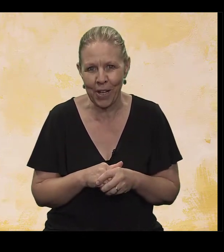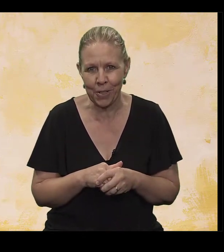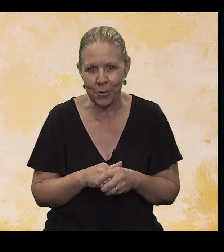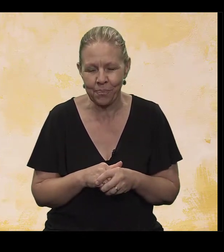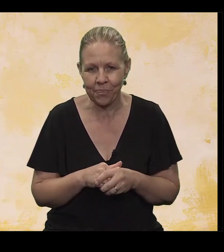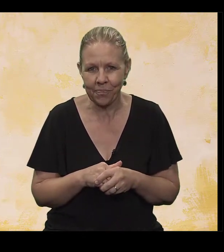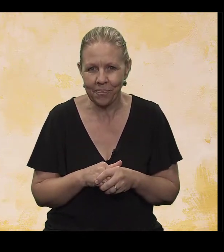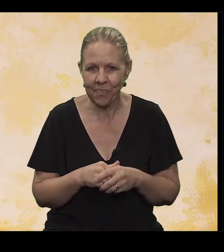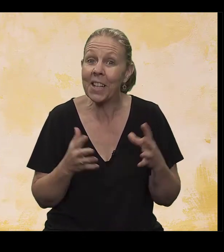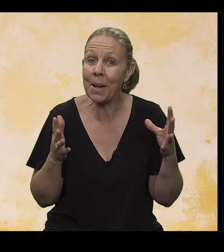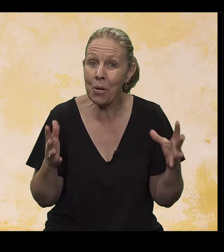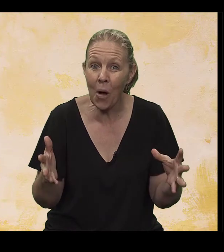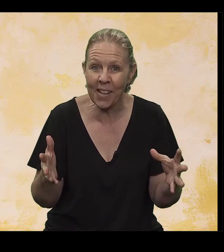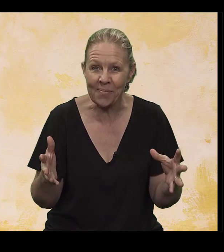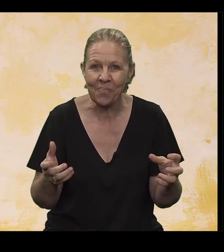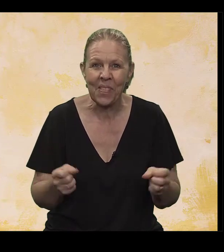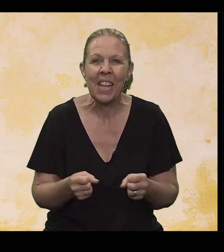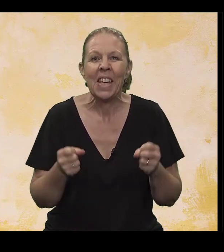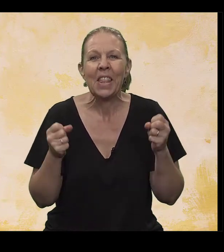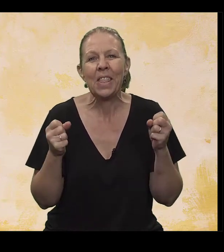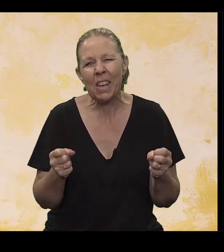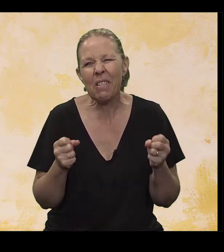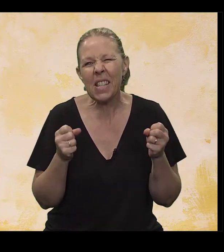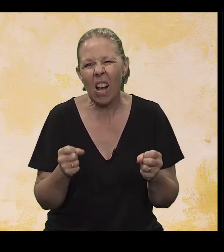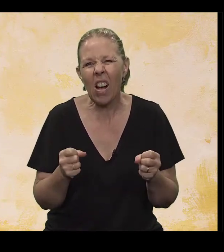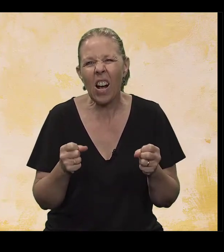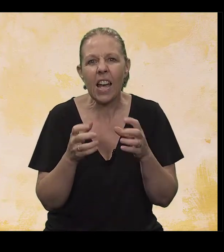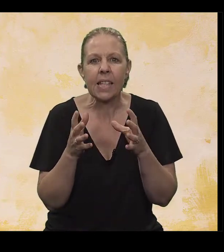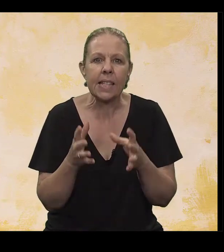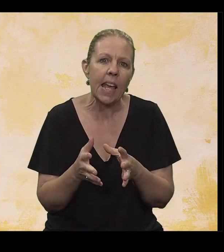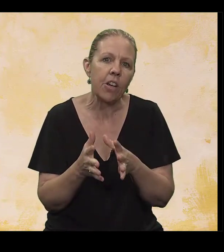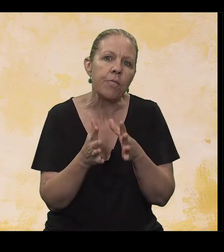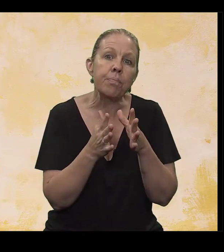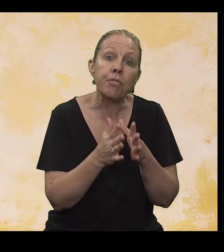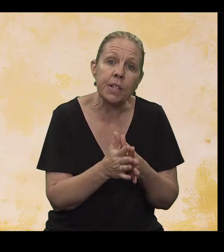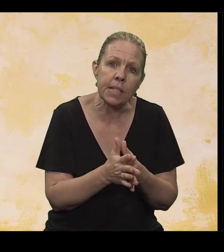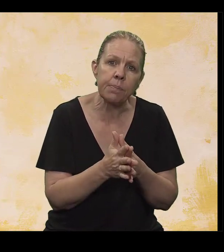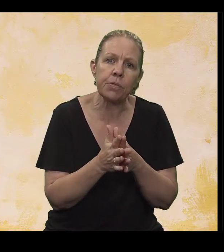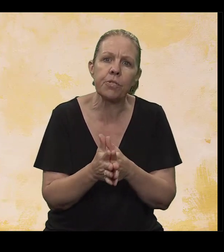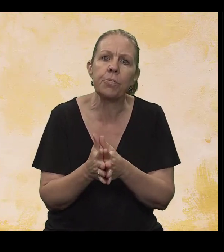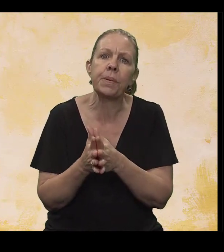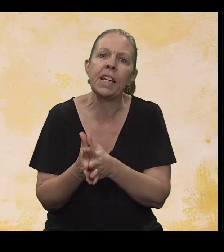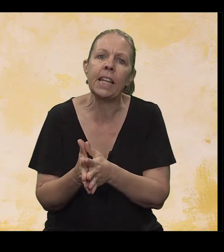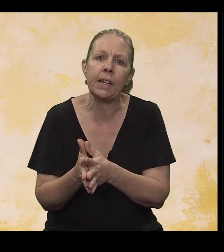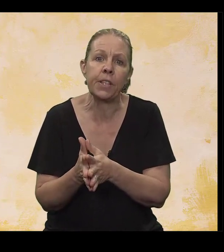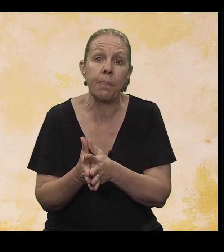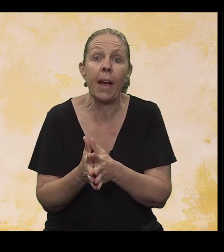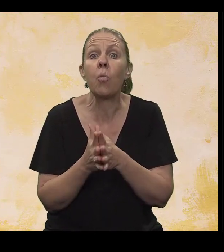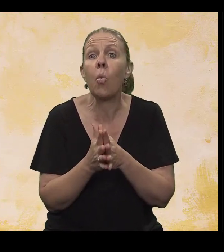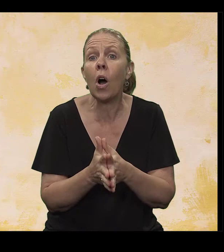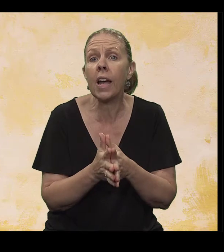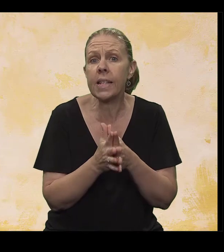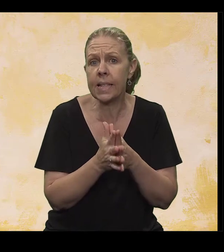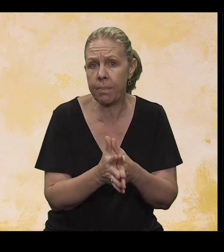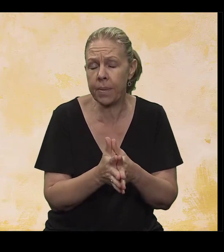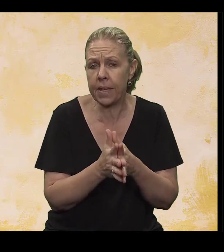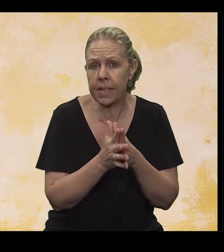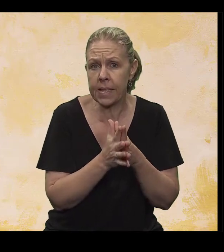change. Number 1, theories are a set of principles or beliefs about why something